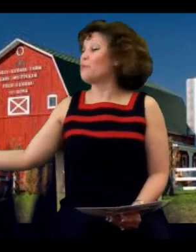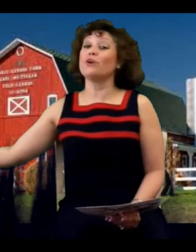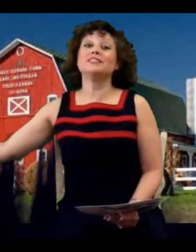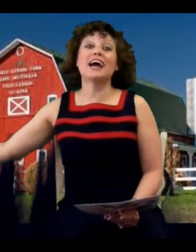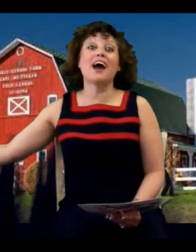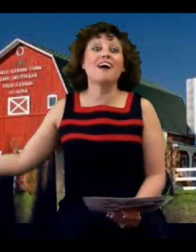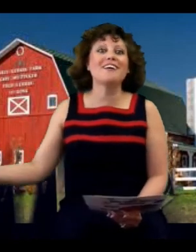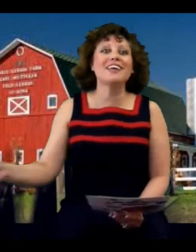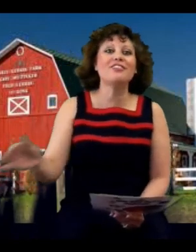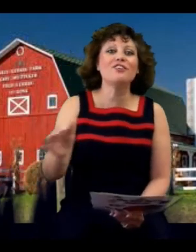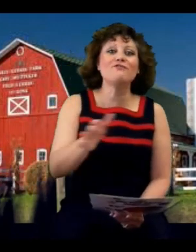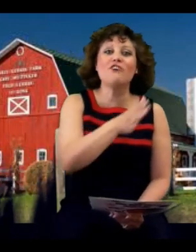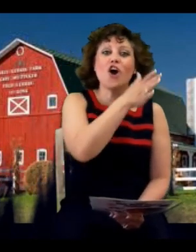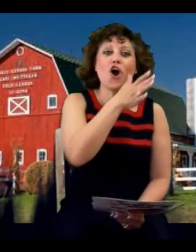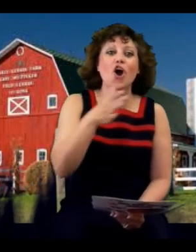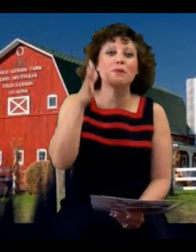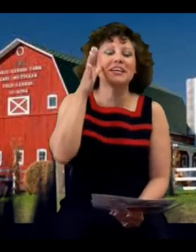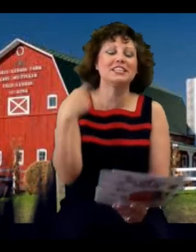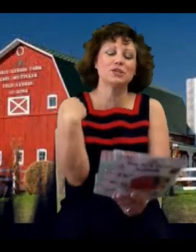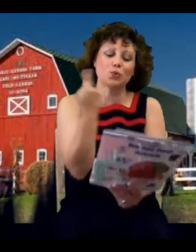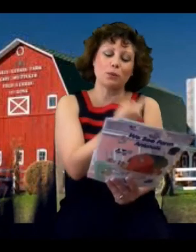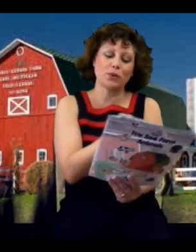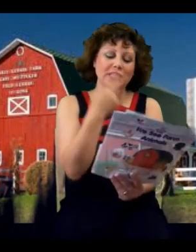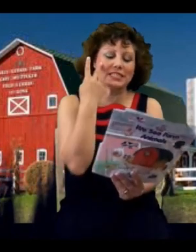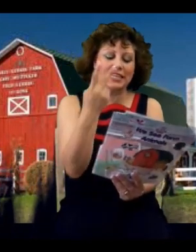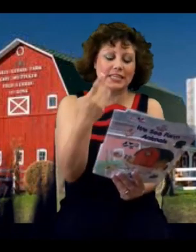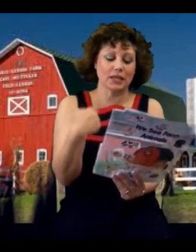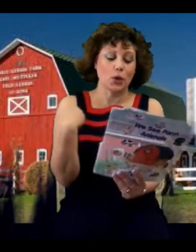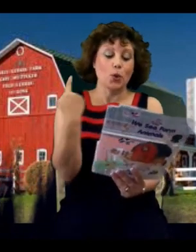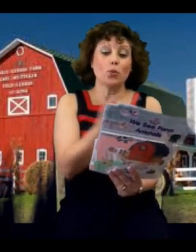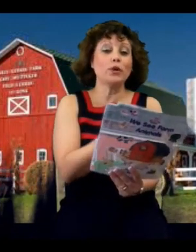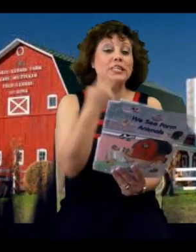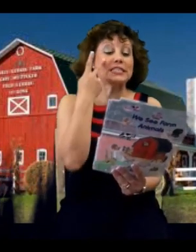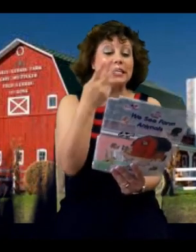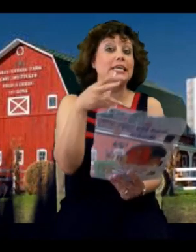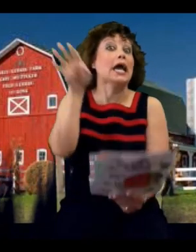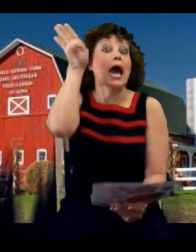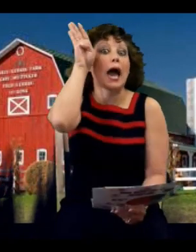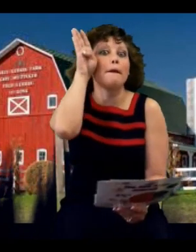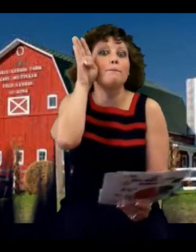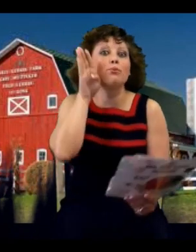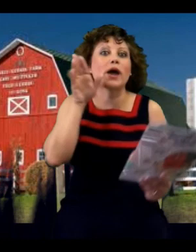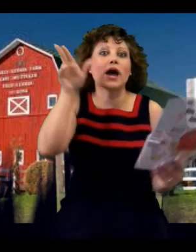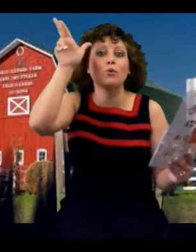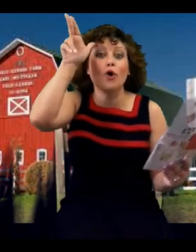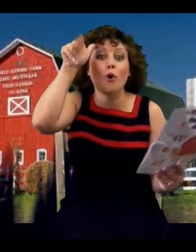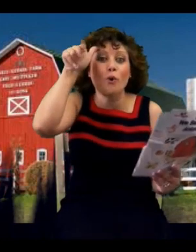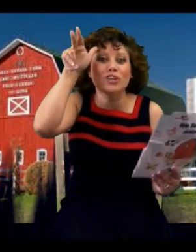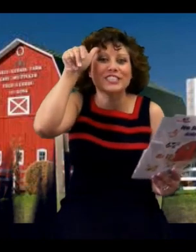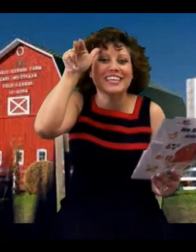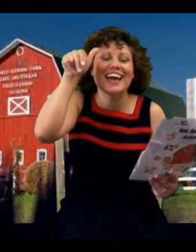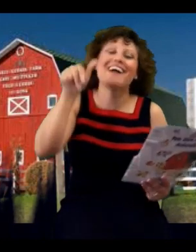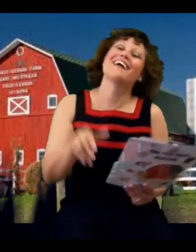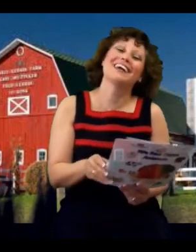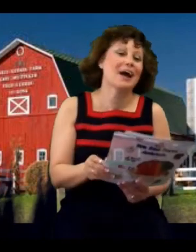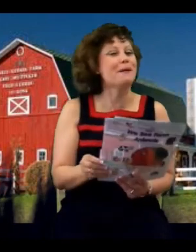We're down at the farm and this is what we see. We see a brown horse,